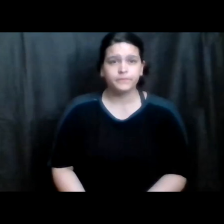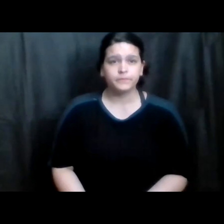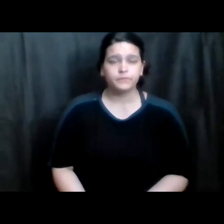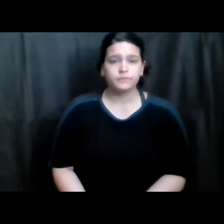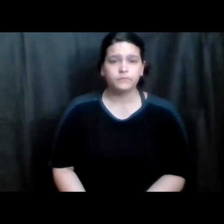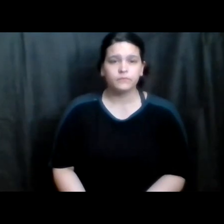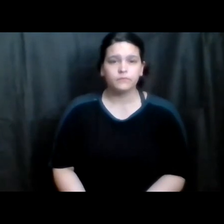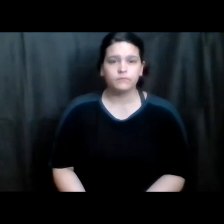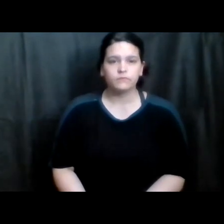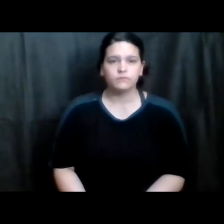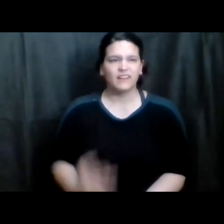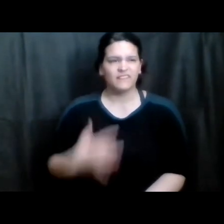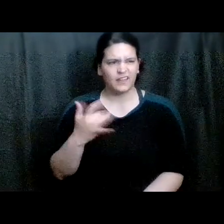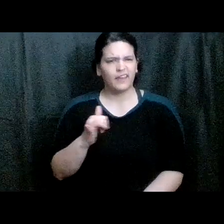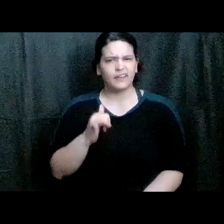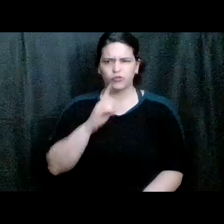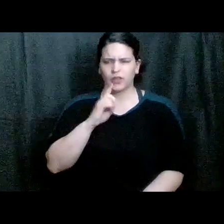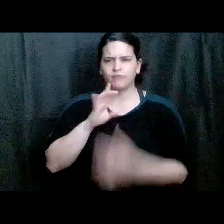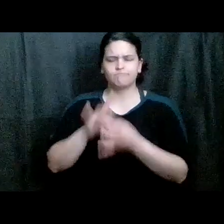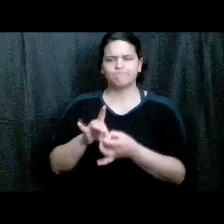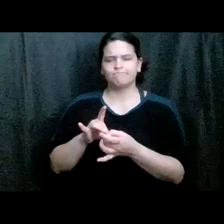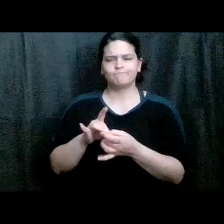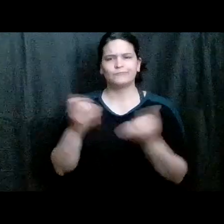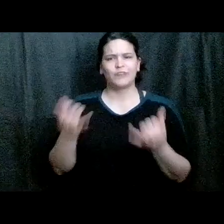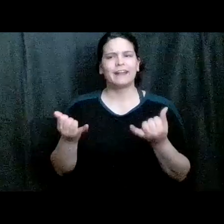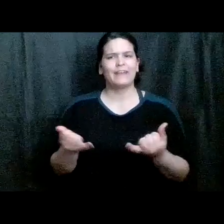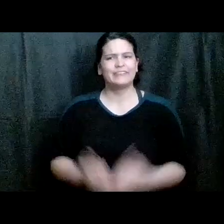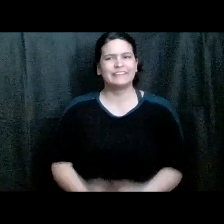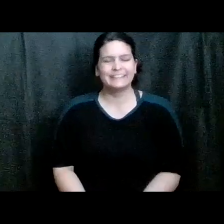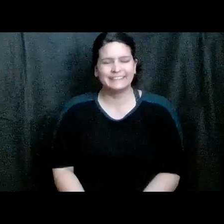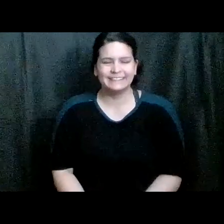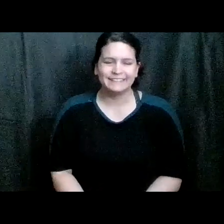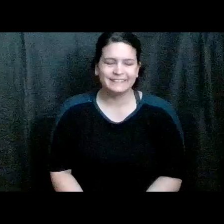That I feel like are kind of relevant to the times.